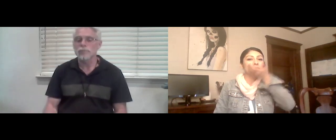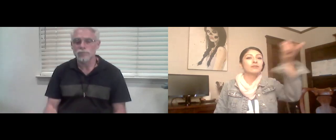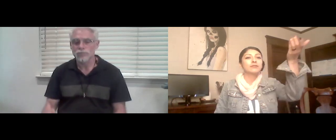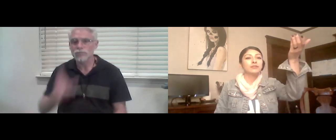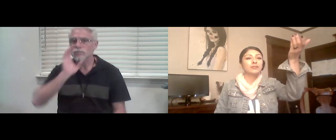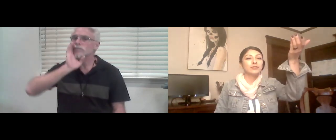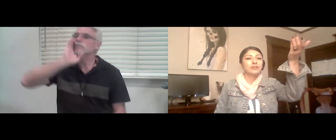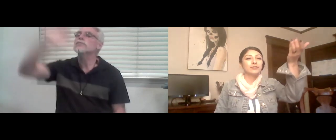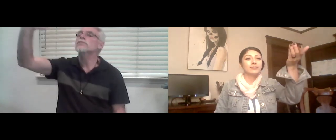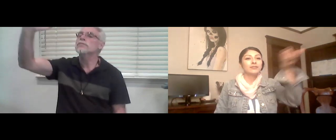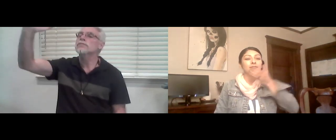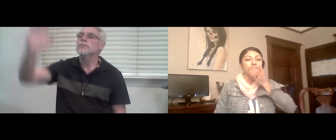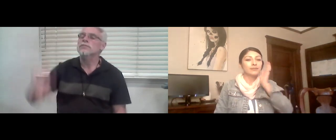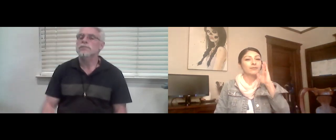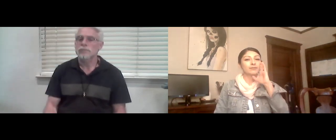up.